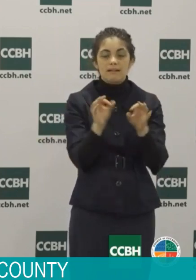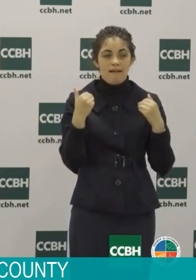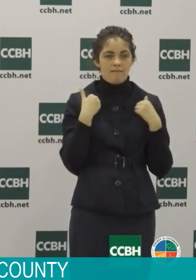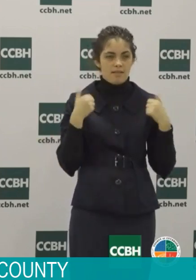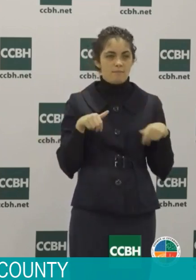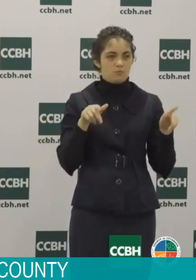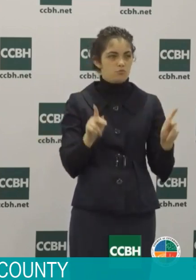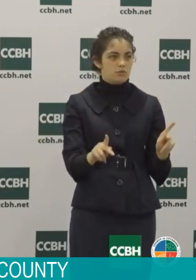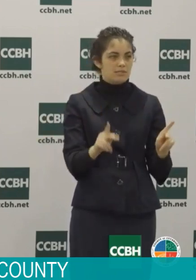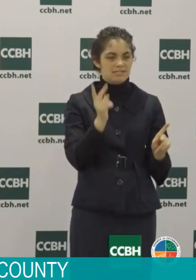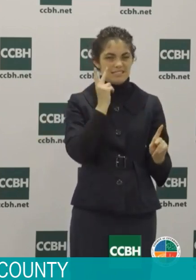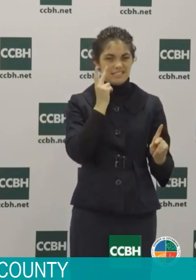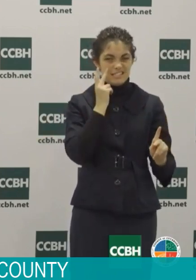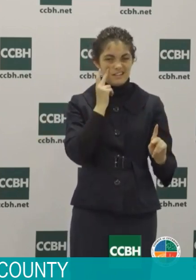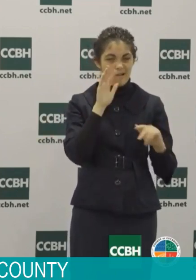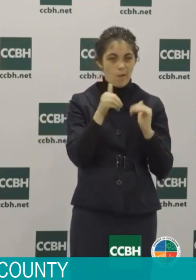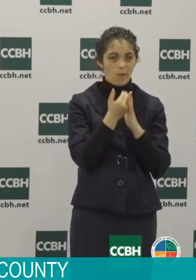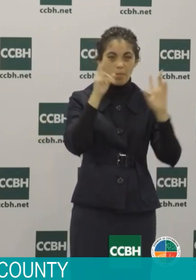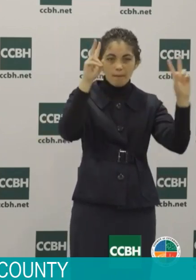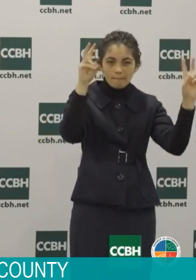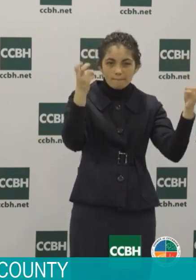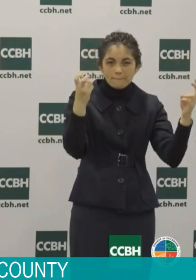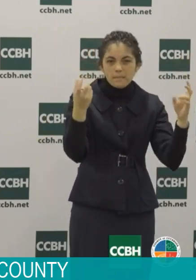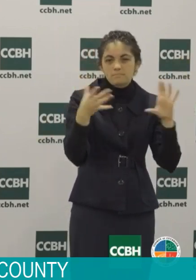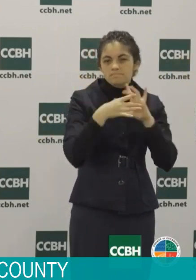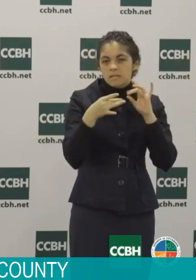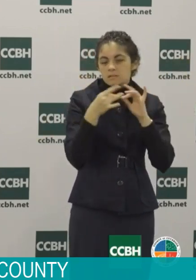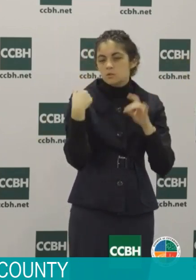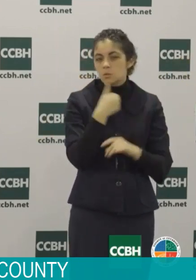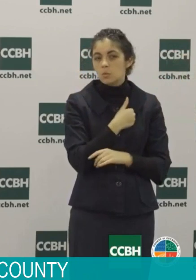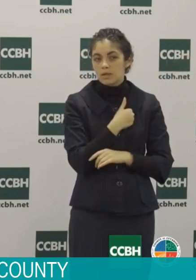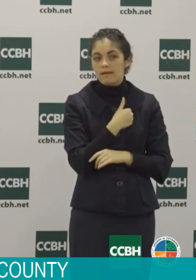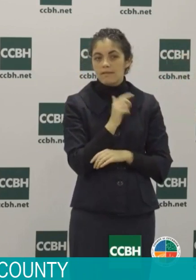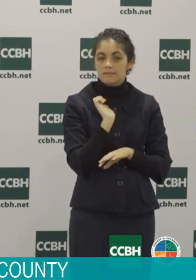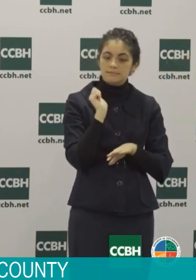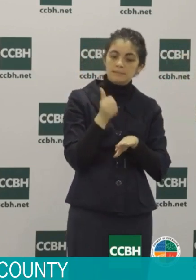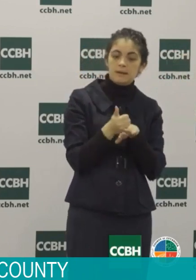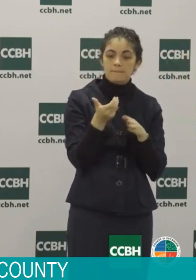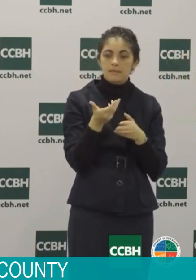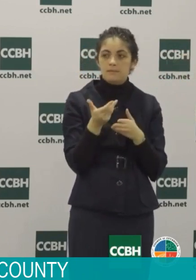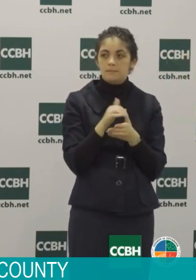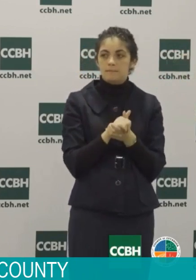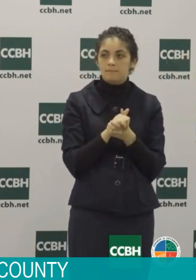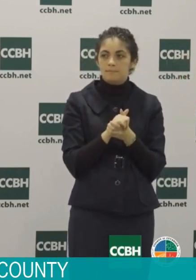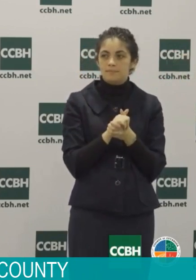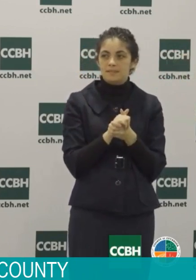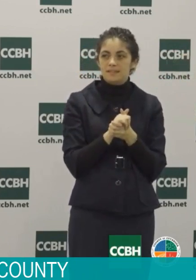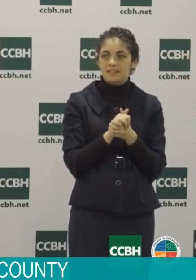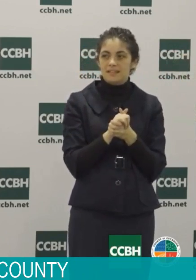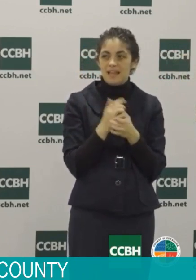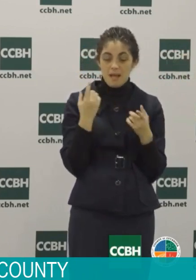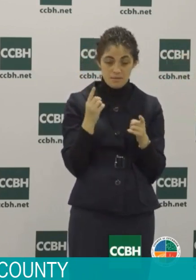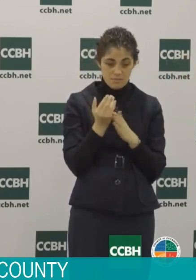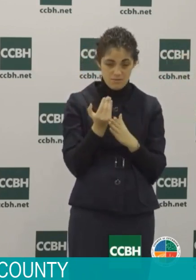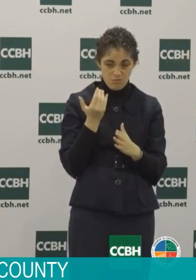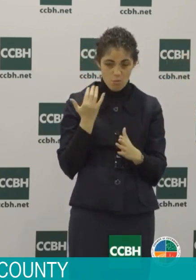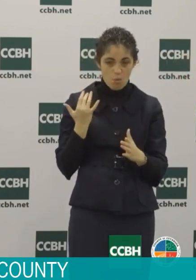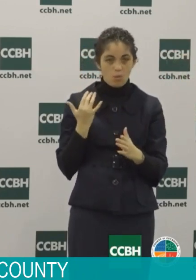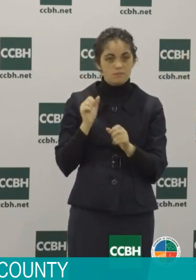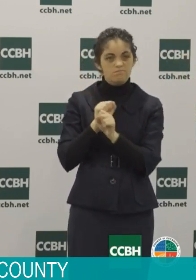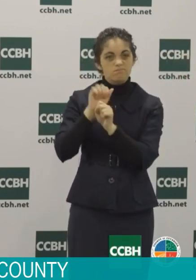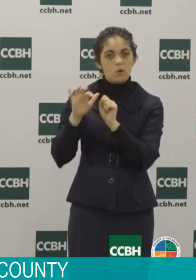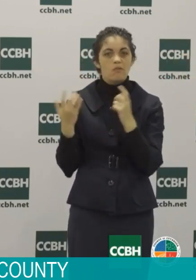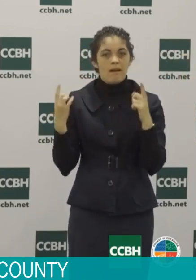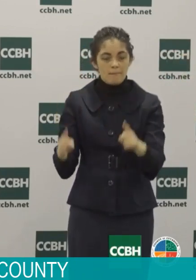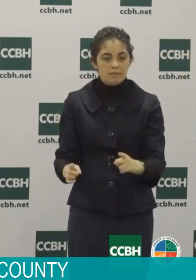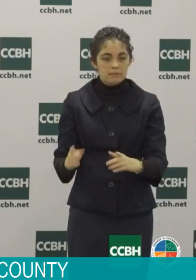opportunity to highlight the messages that our national public health organizations have set forth. Those were designed before the pandemic of COVID-19